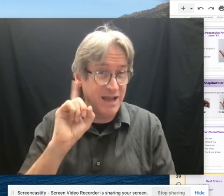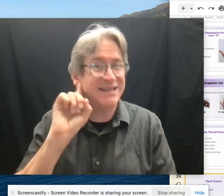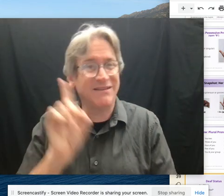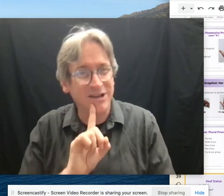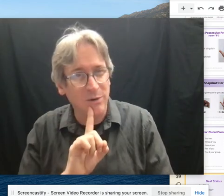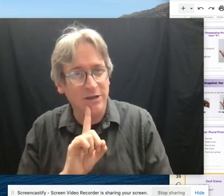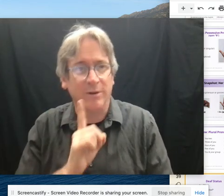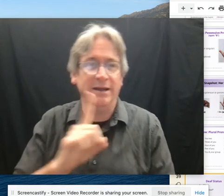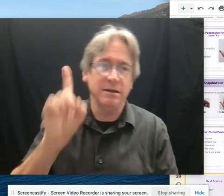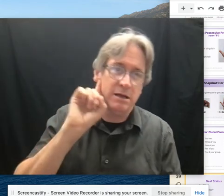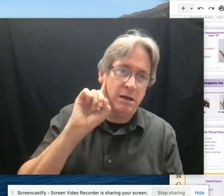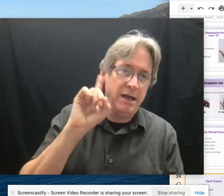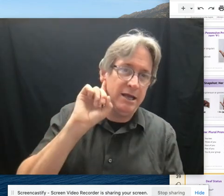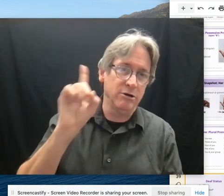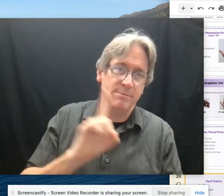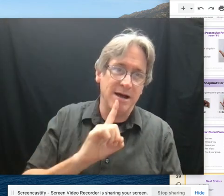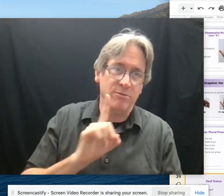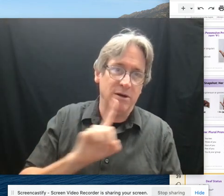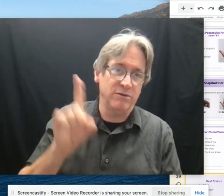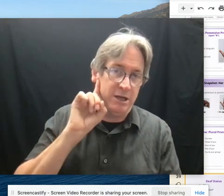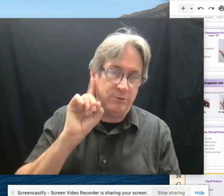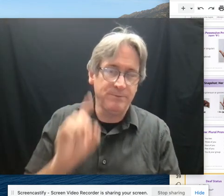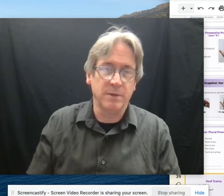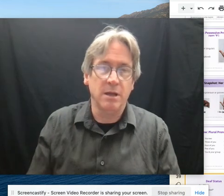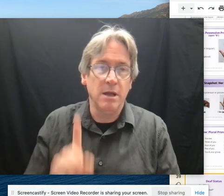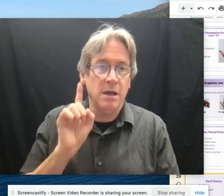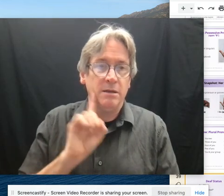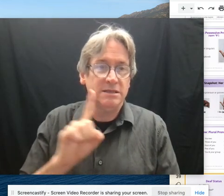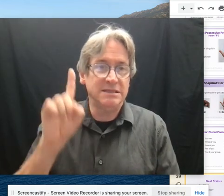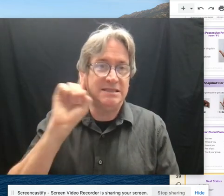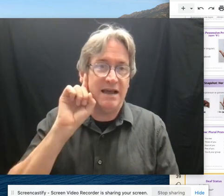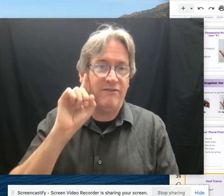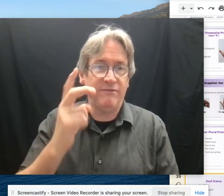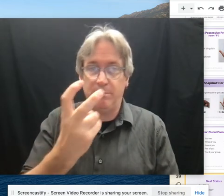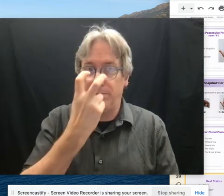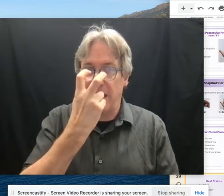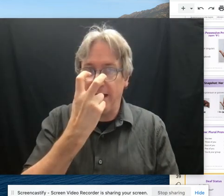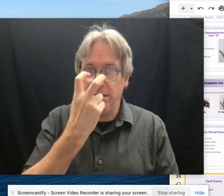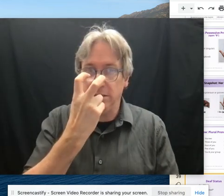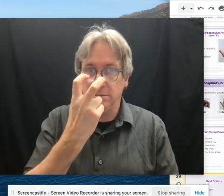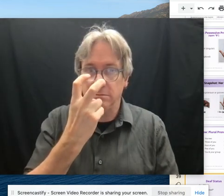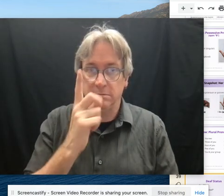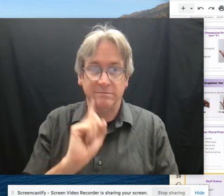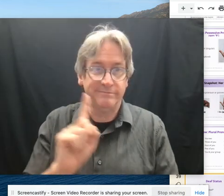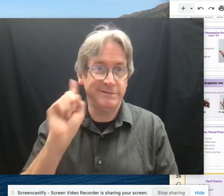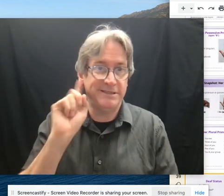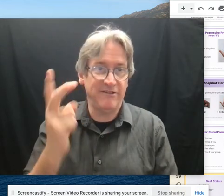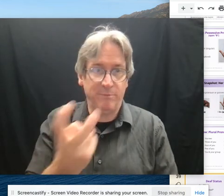So we know deaf, and deaf can go either way. Ear to mouth, mouth to ear. deaf blind,